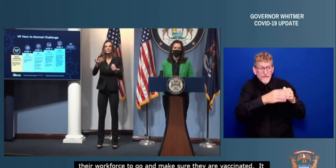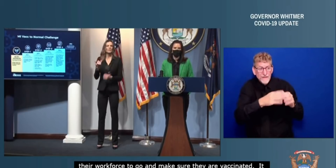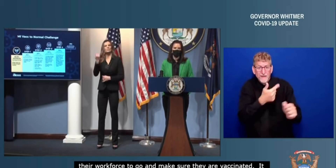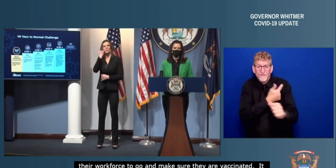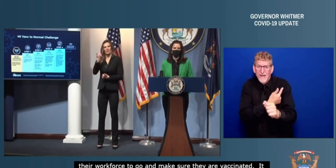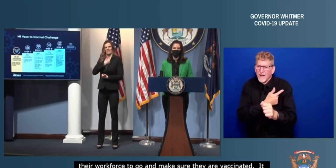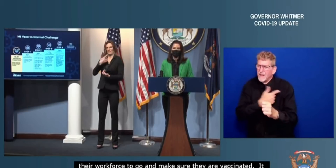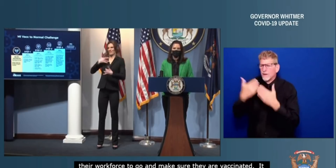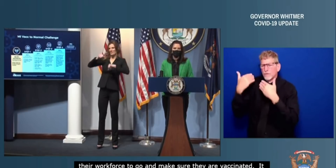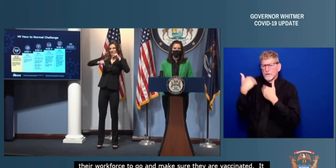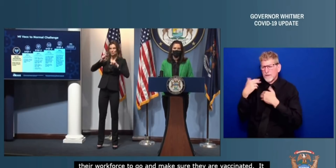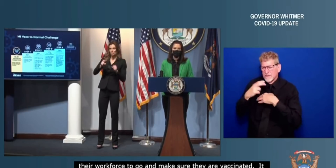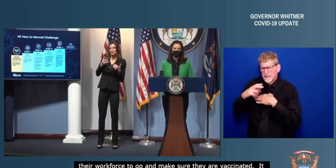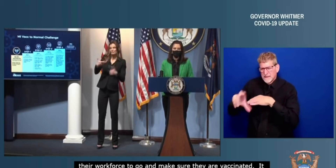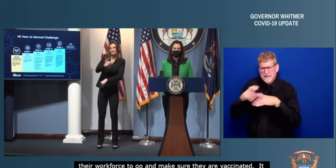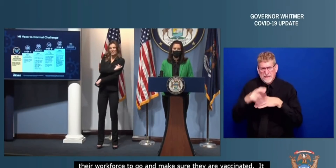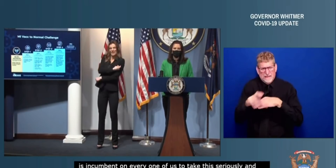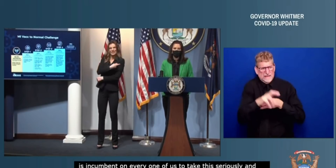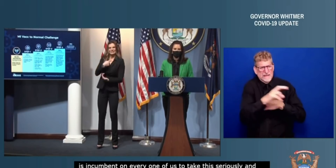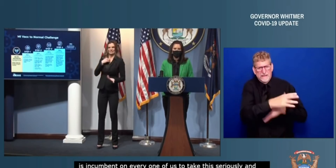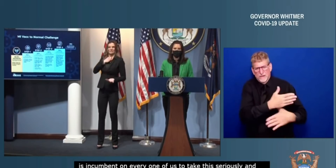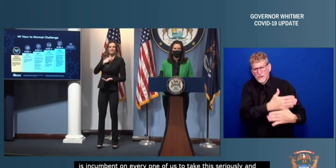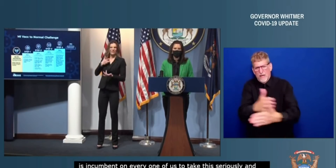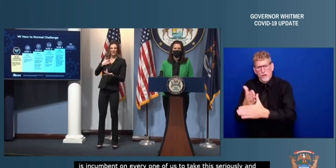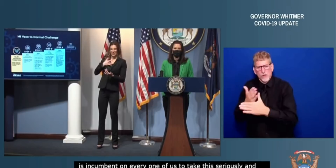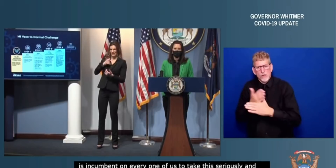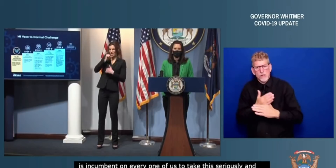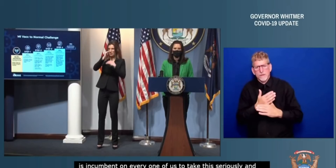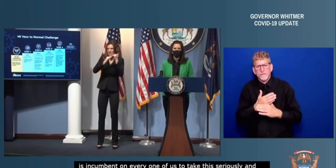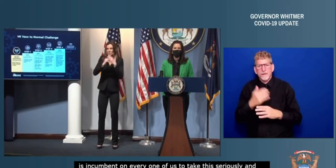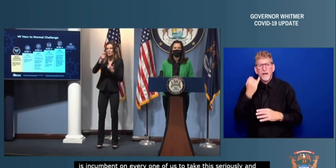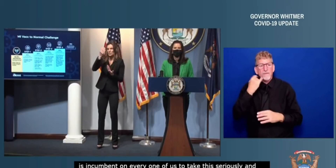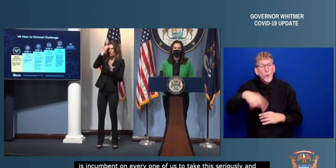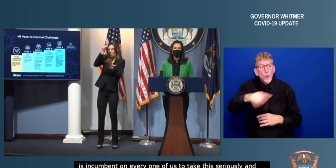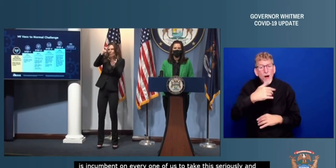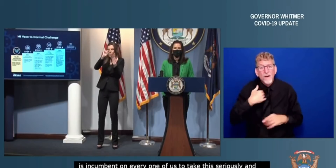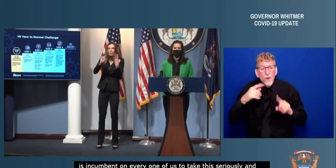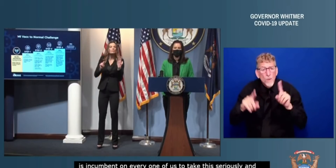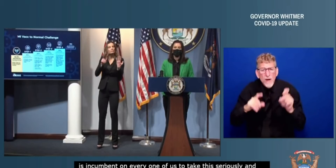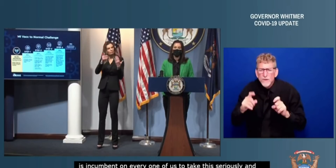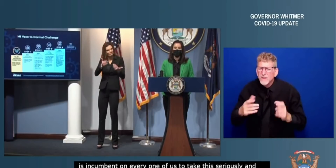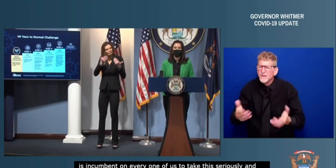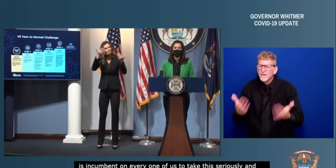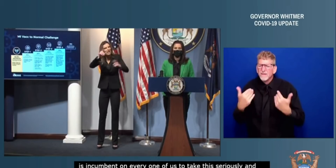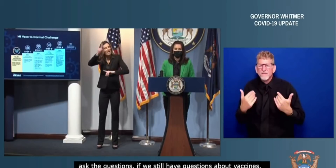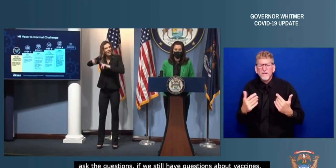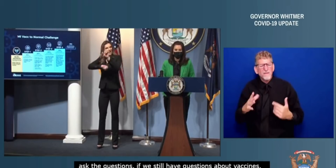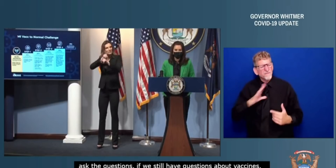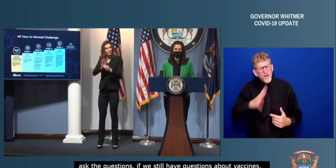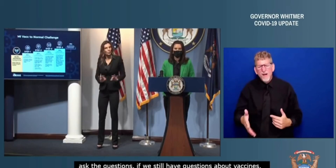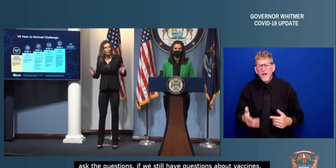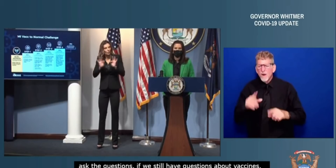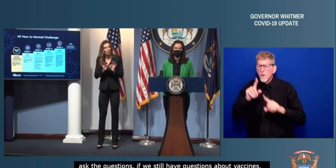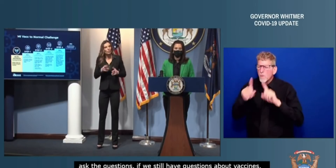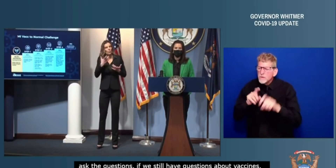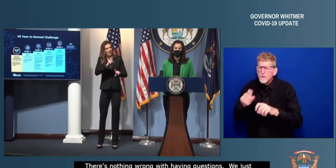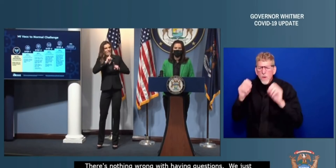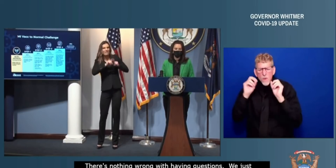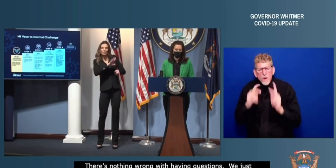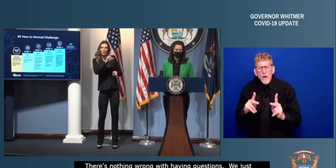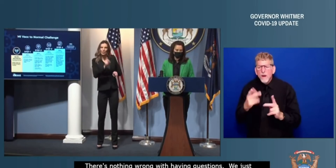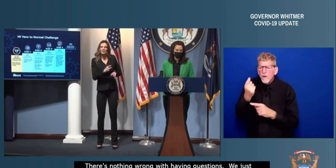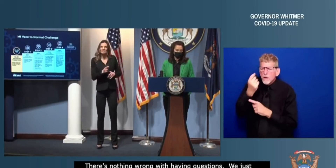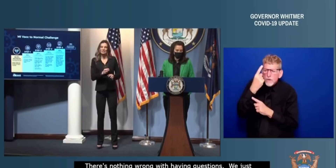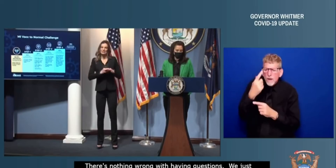have questions about vaccines. There's nothing wrong with having questions. We just want to make sure that you've got the opportunity to get your questions answered so that you